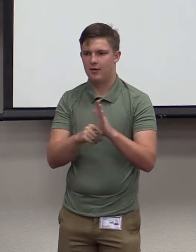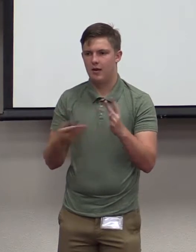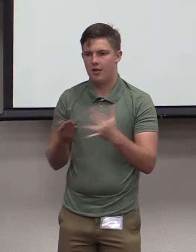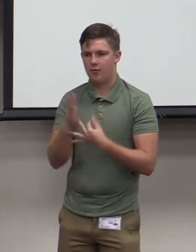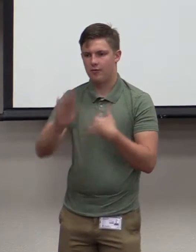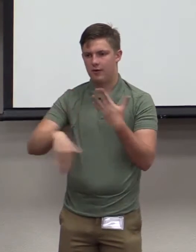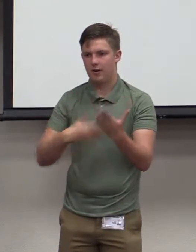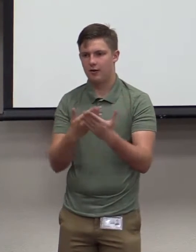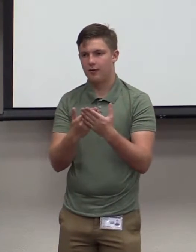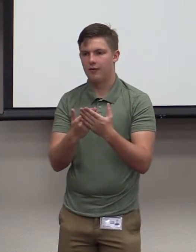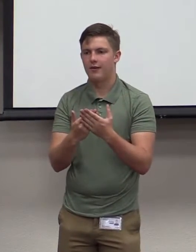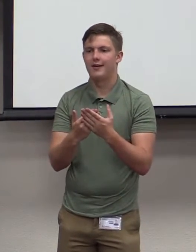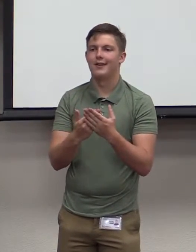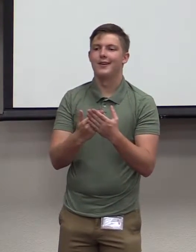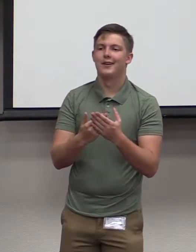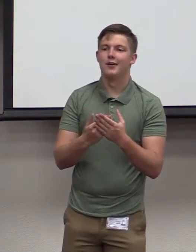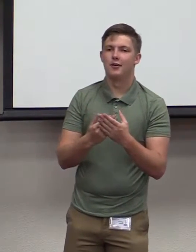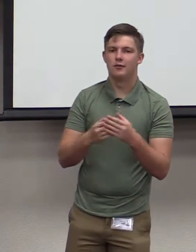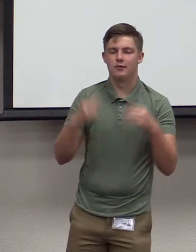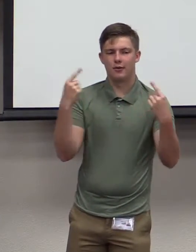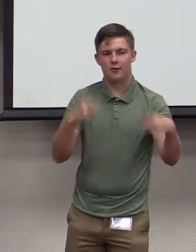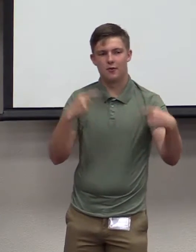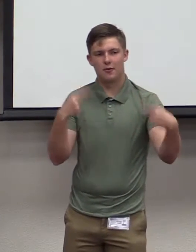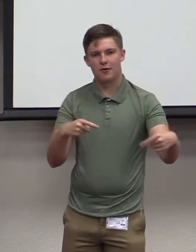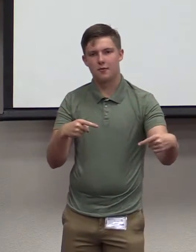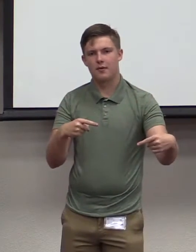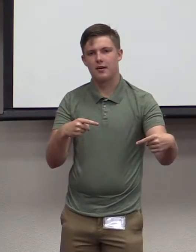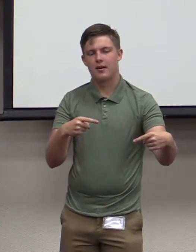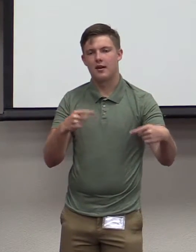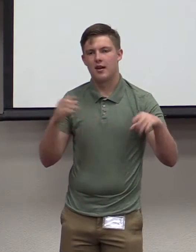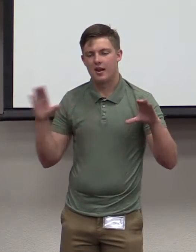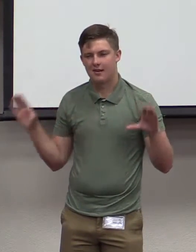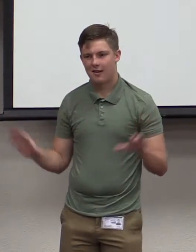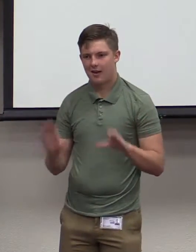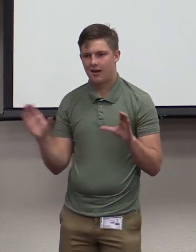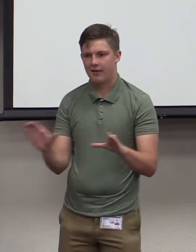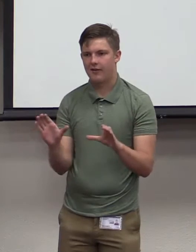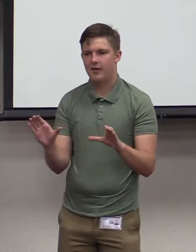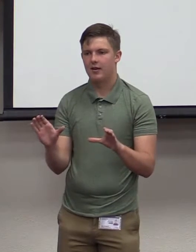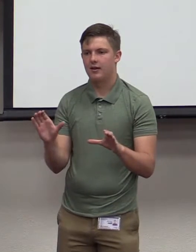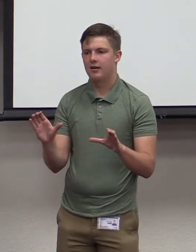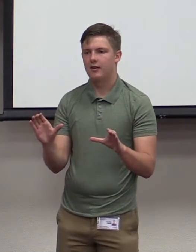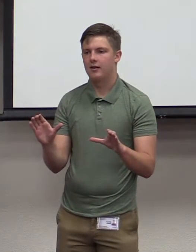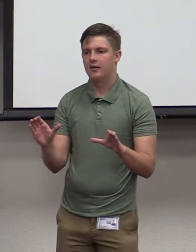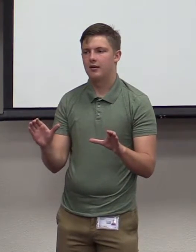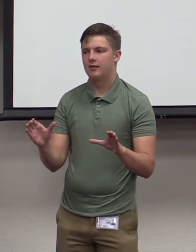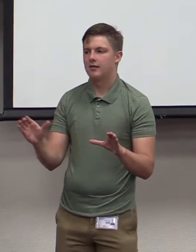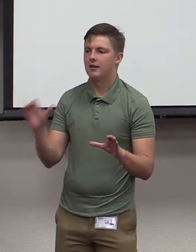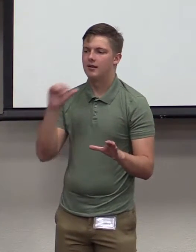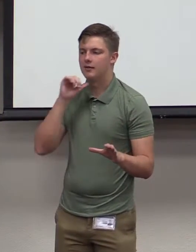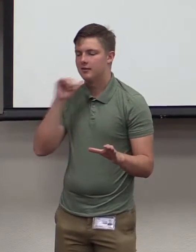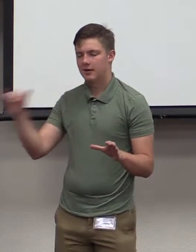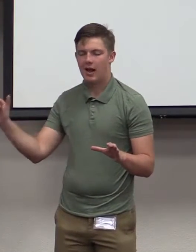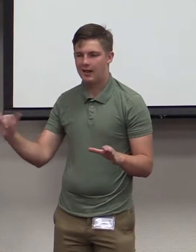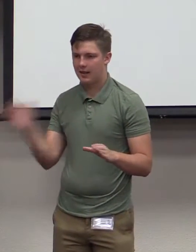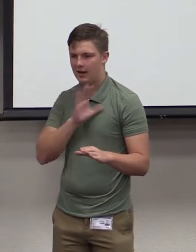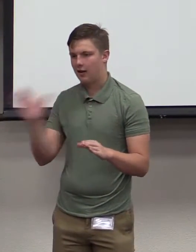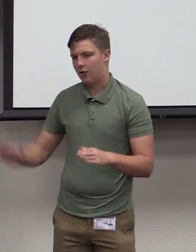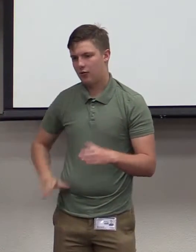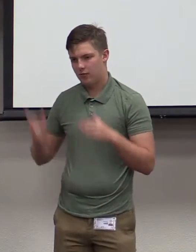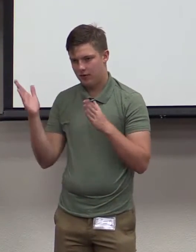quarrelsome is a conduct, or arguing is a conduct not becoming of a